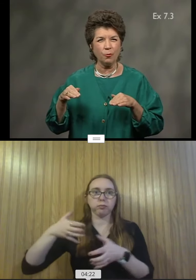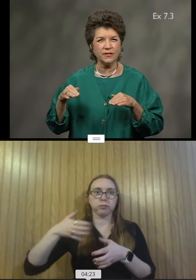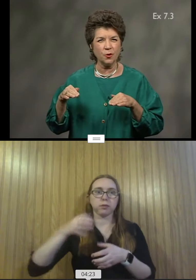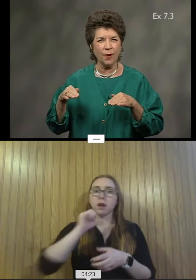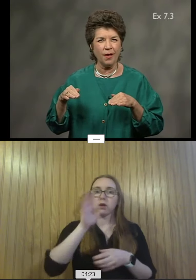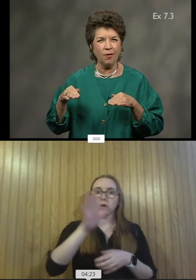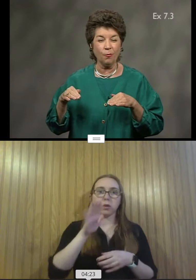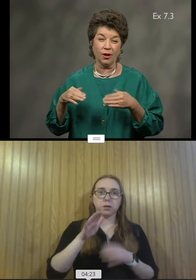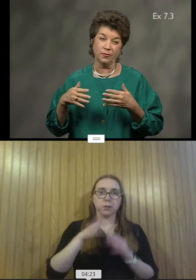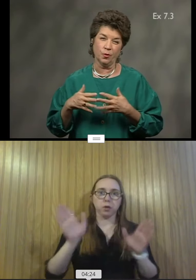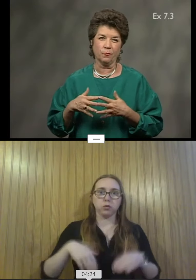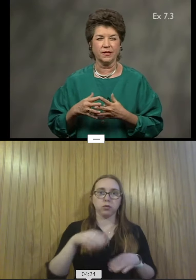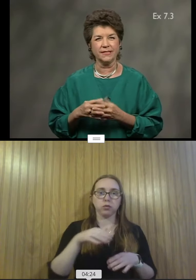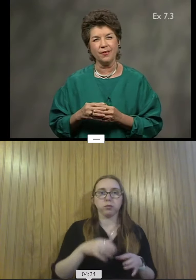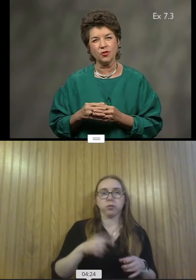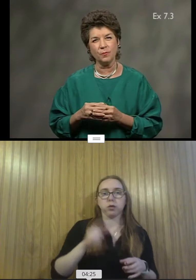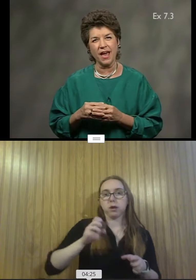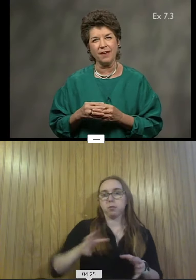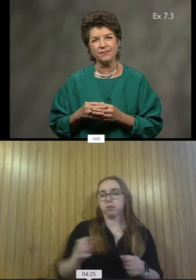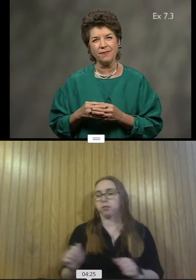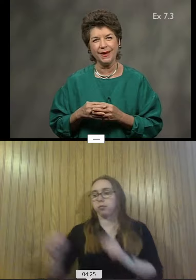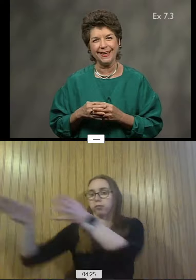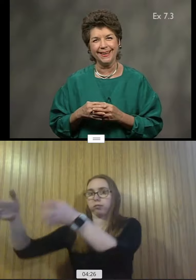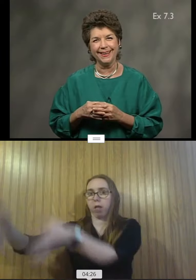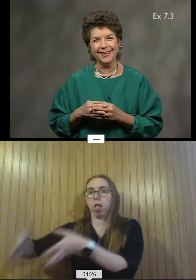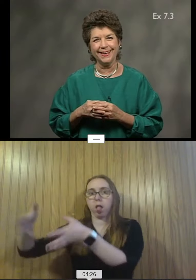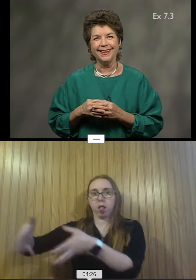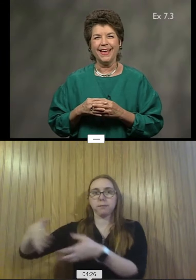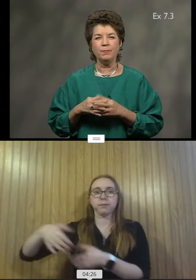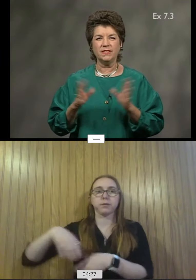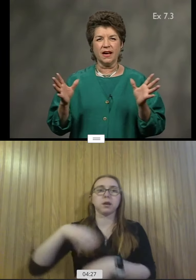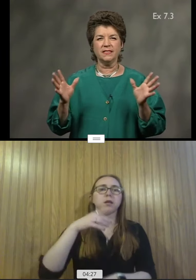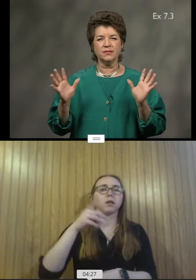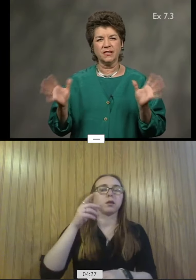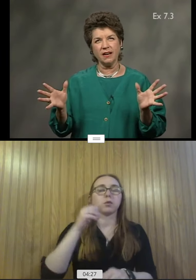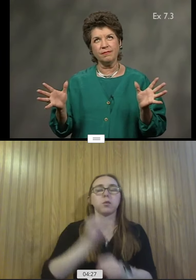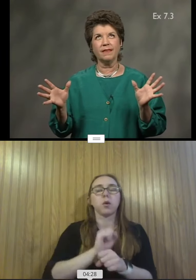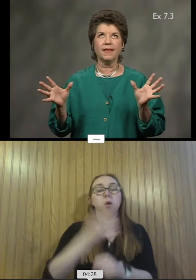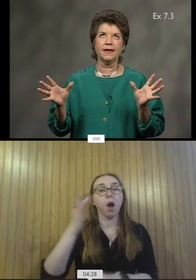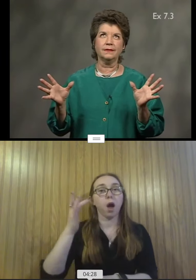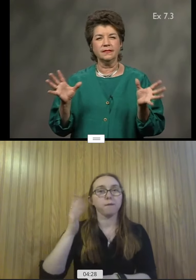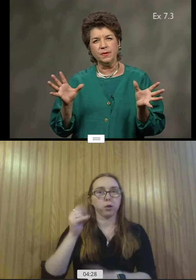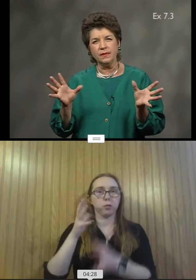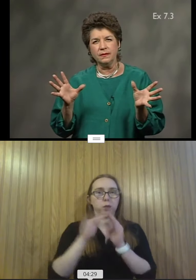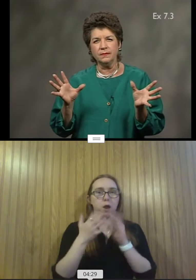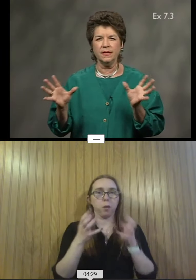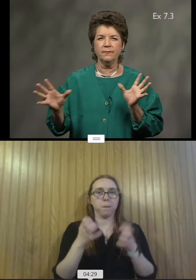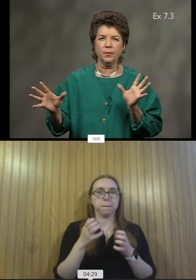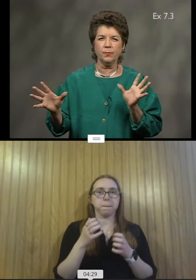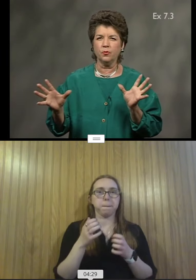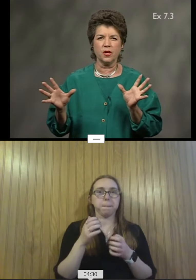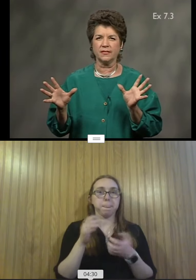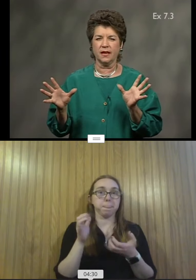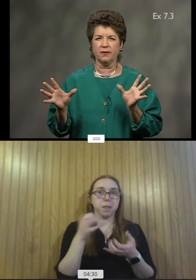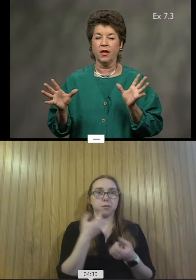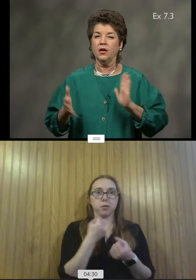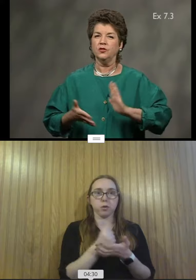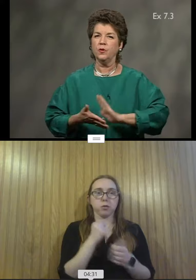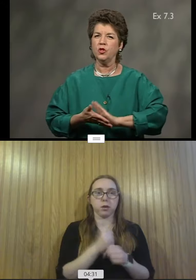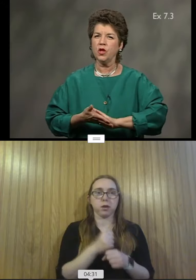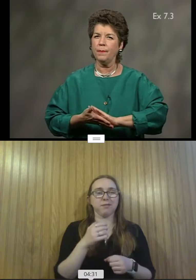did that work so well? Well, if you want to run a township, you have to have money. And besides, it was the kind of thing that Elizabethans, medieval people just